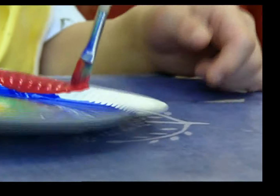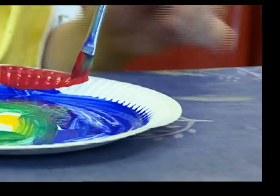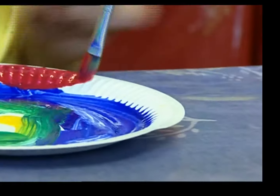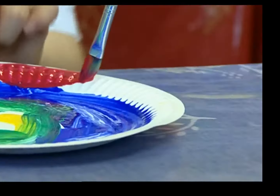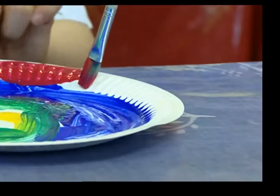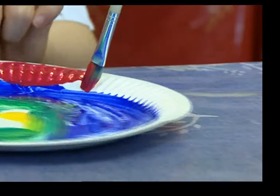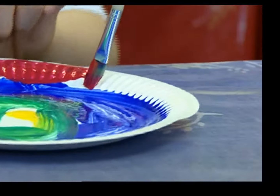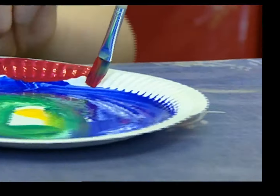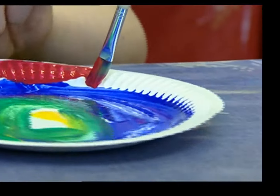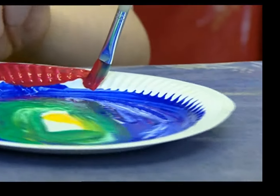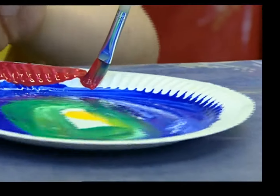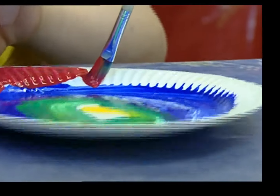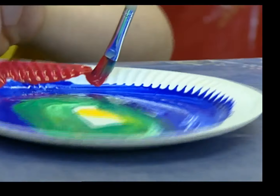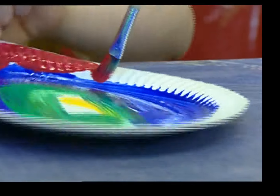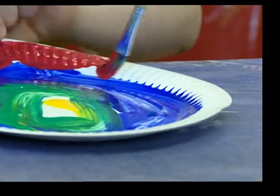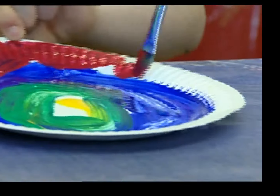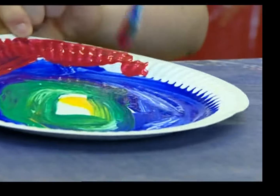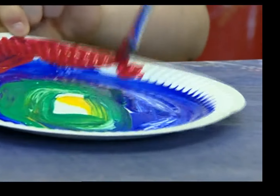Yes, around the outside.